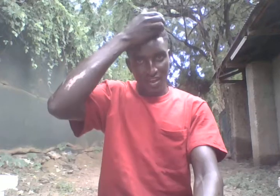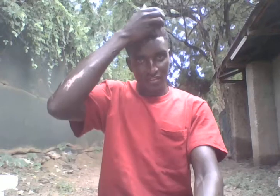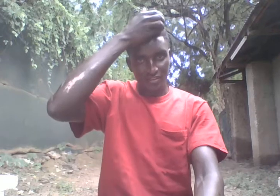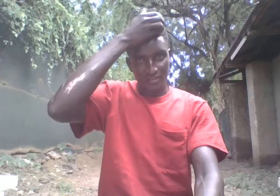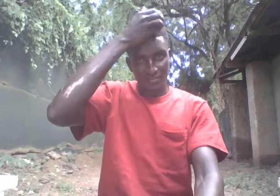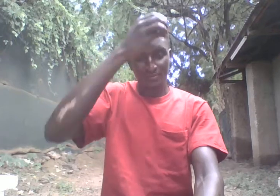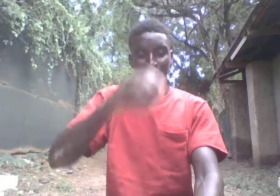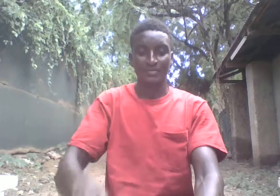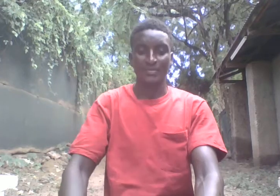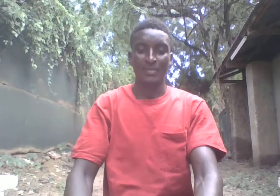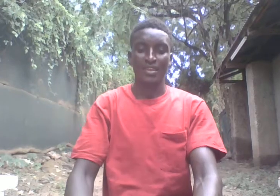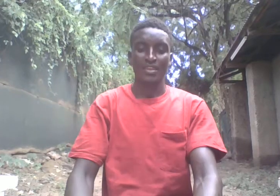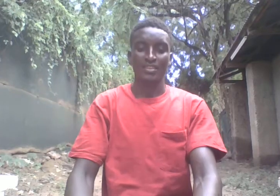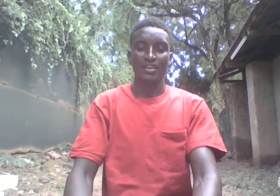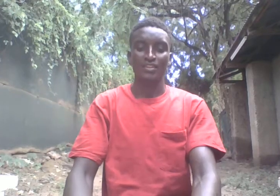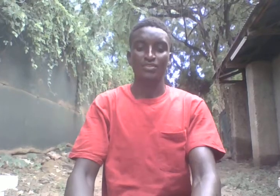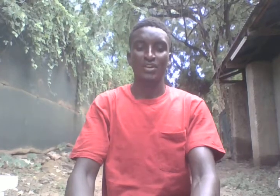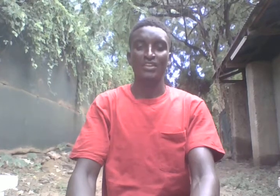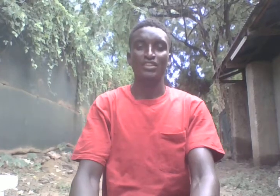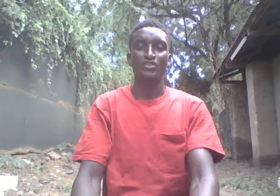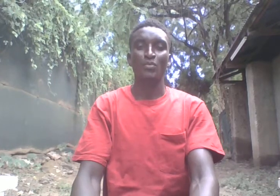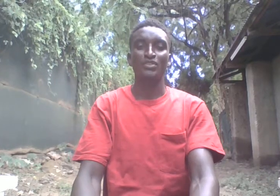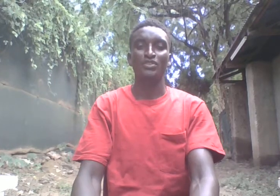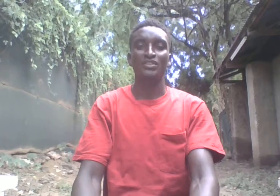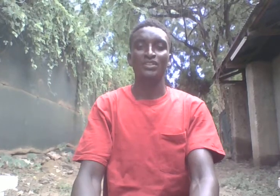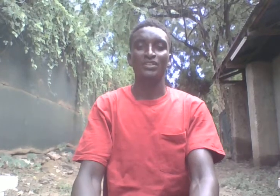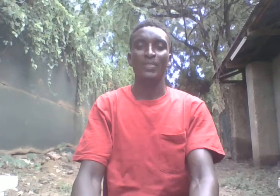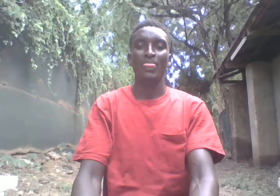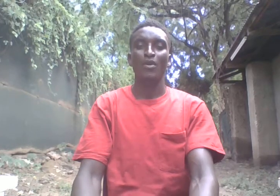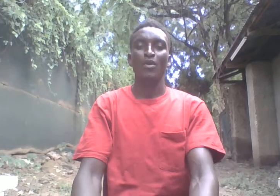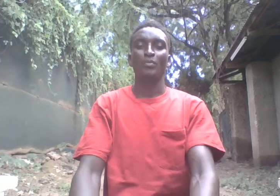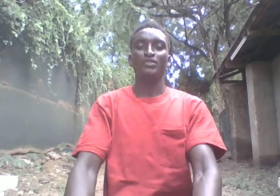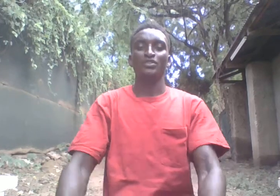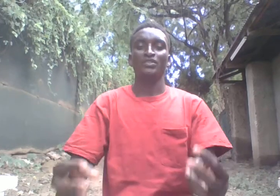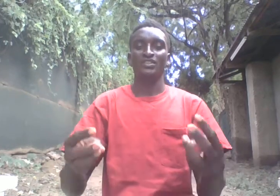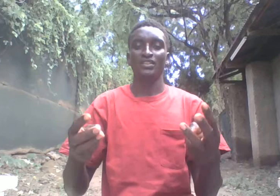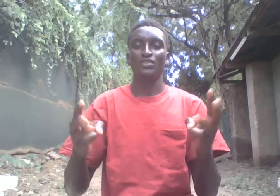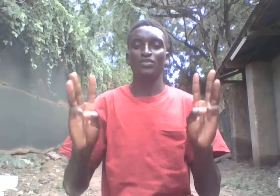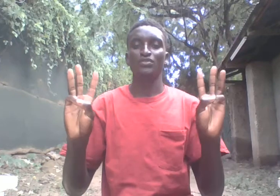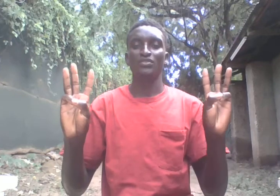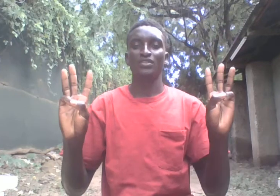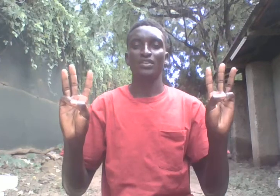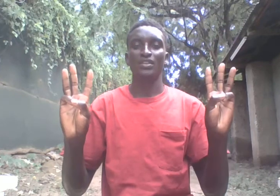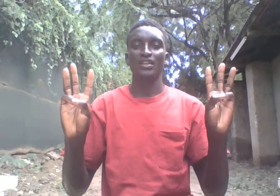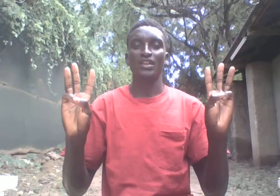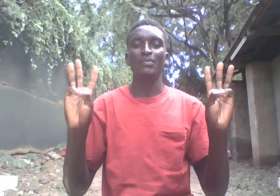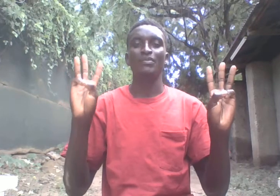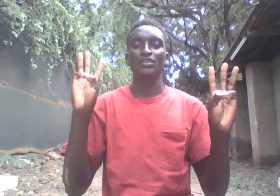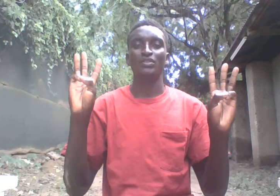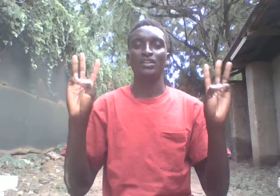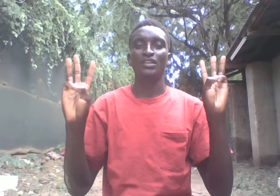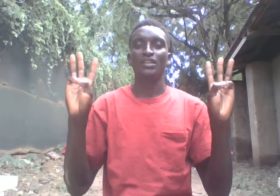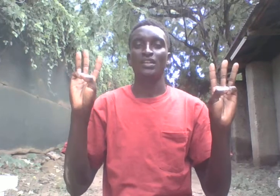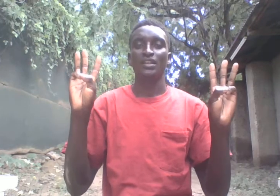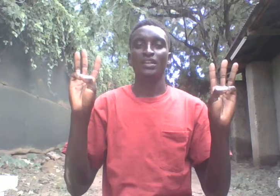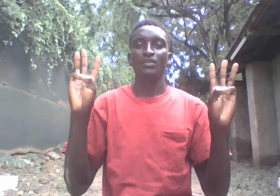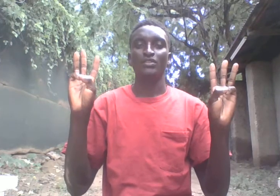nurse. The next one is opportunity. Opportunity. You use W. When you check at